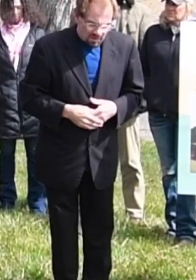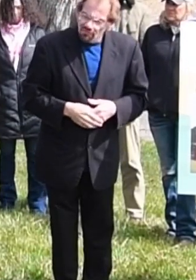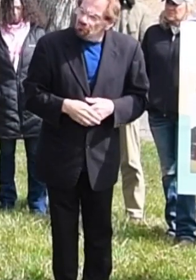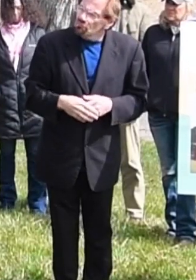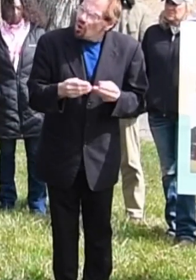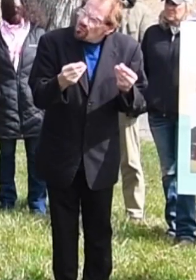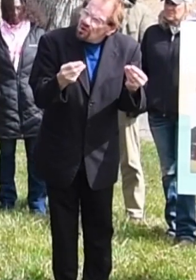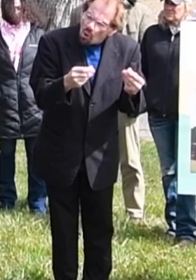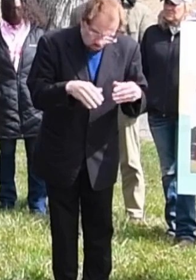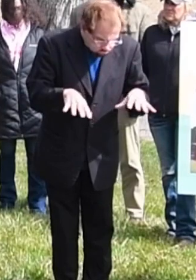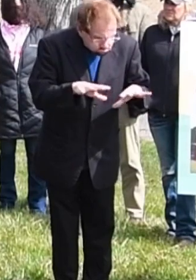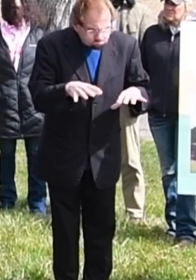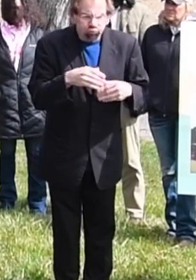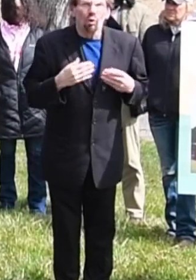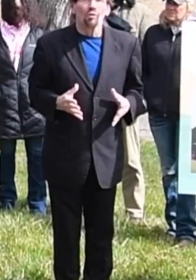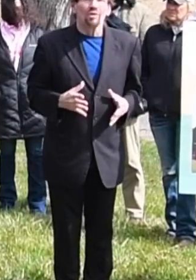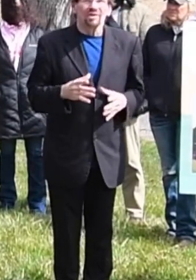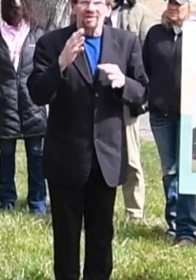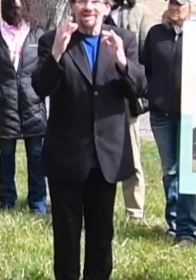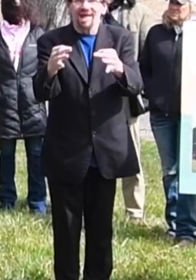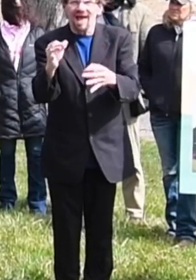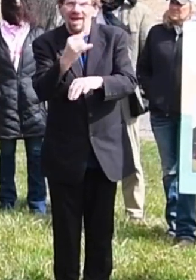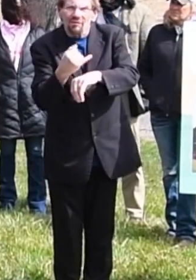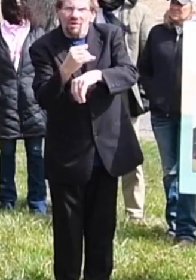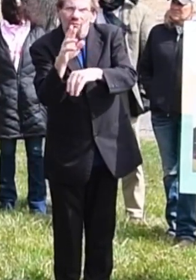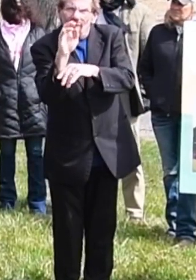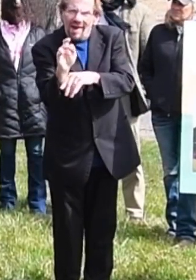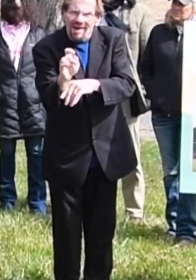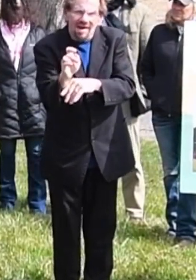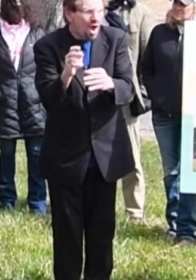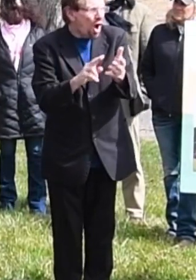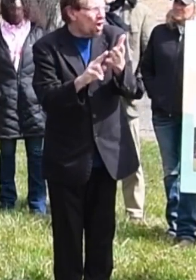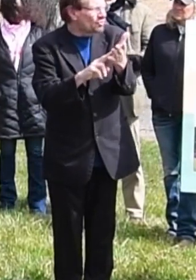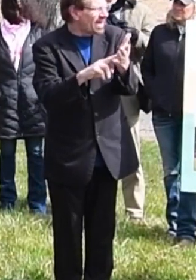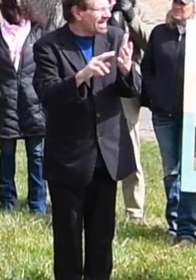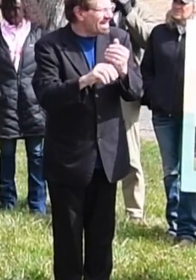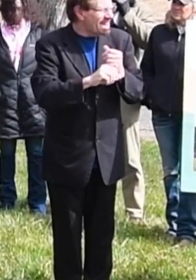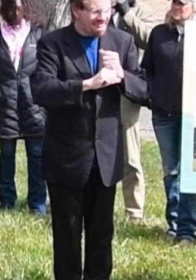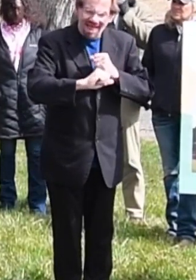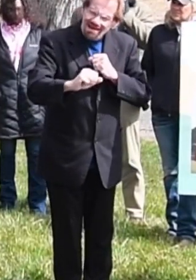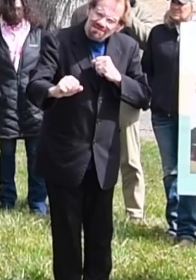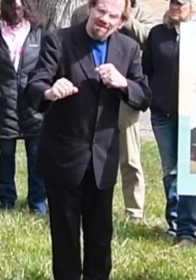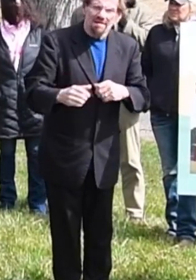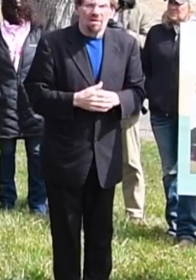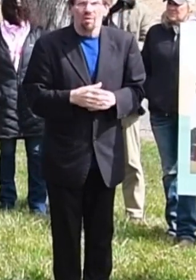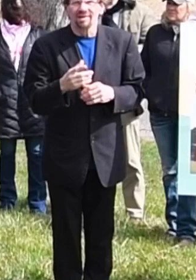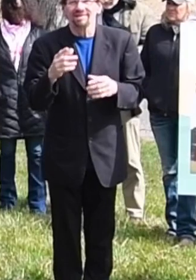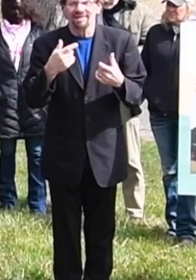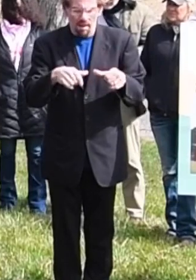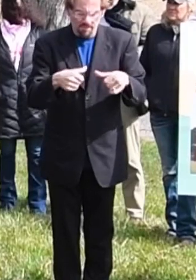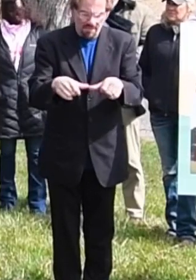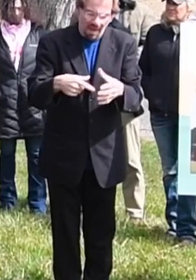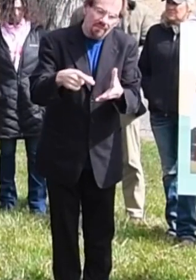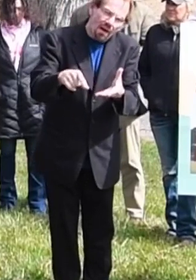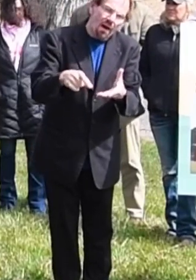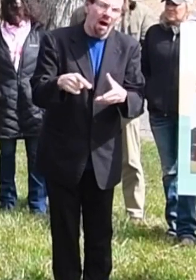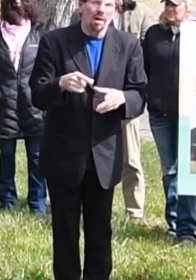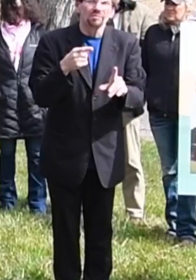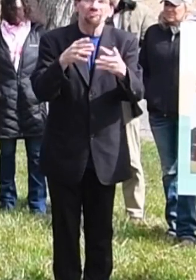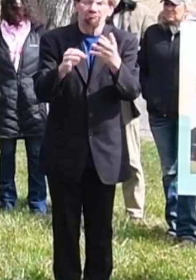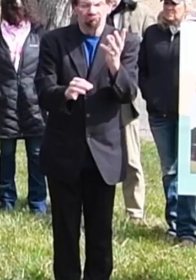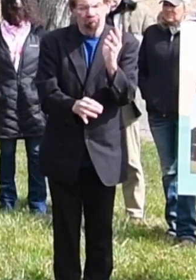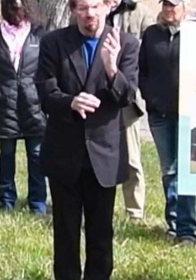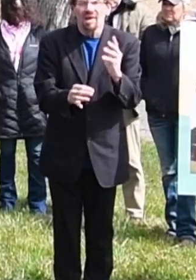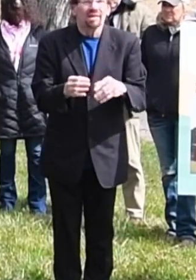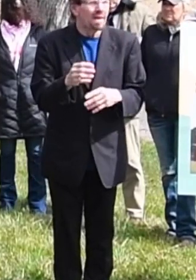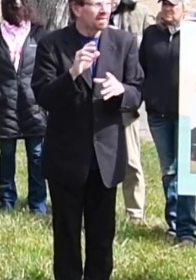rate, contract length, or down payment option that meets their financial objectives and saves another